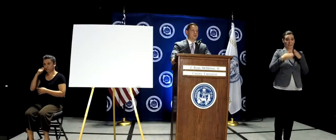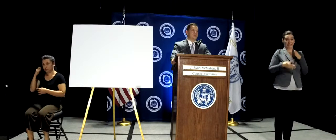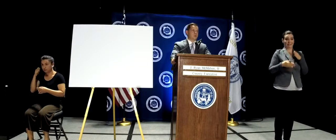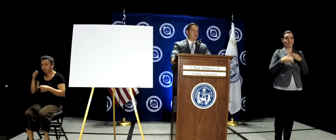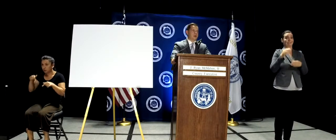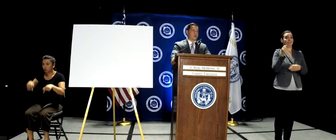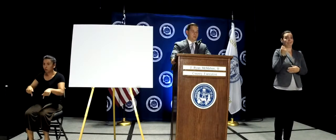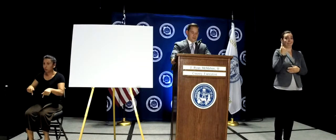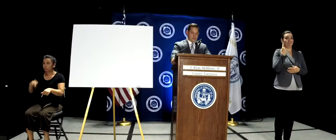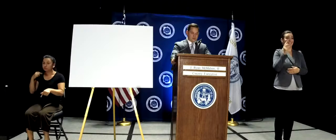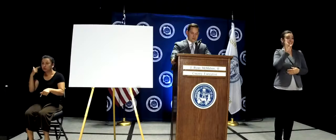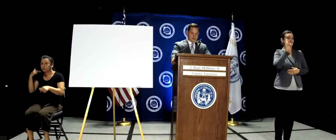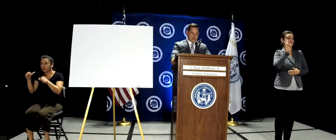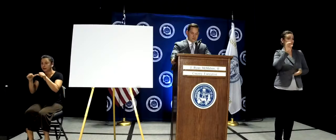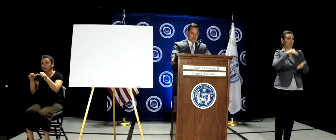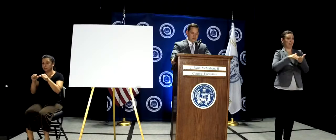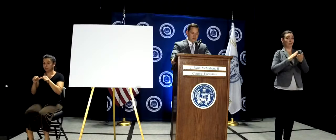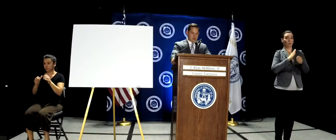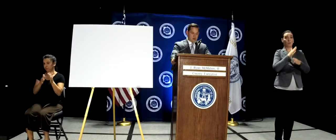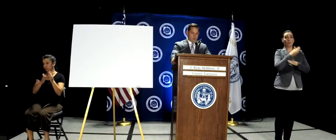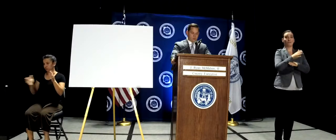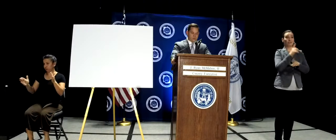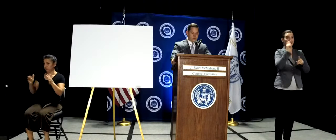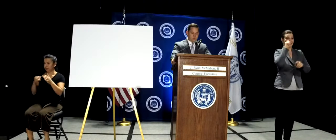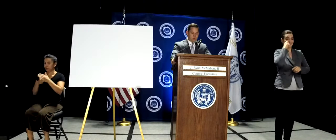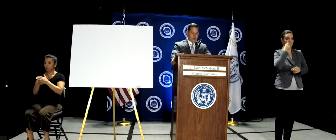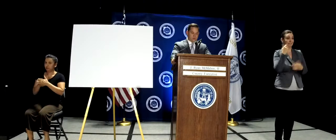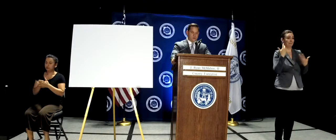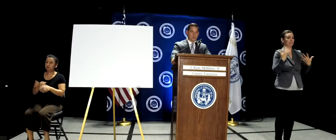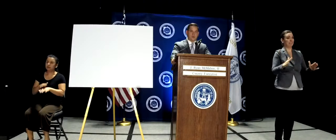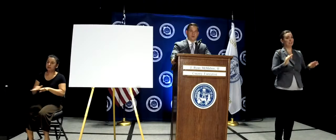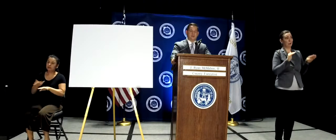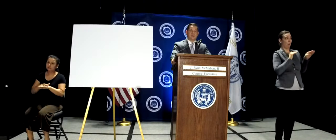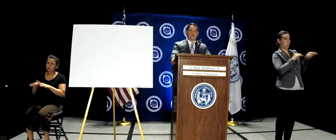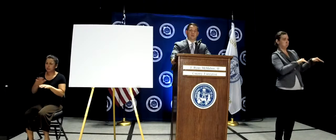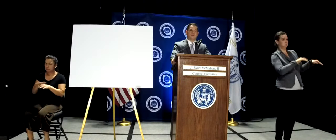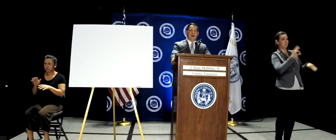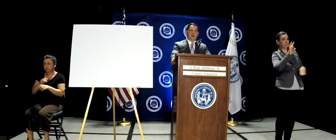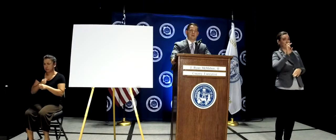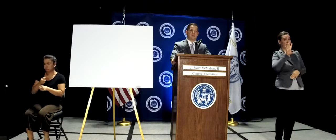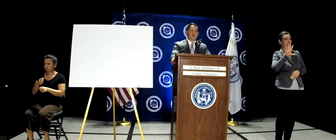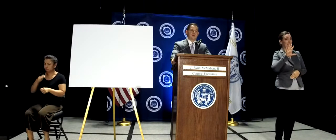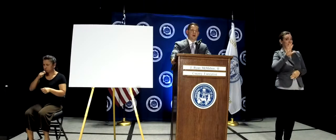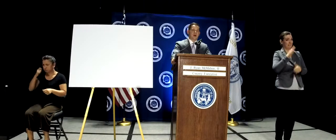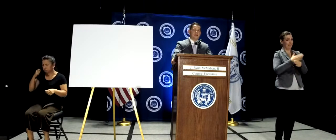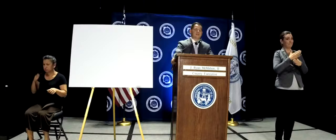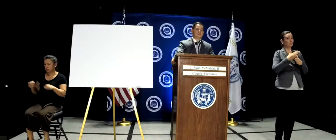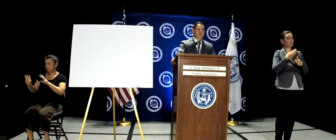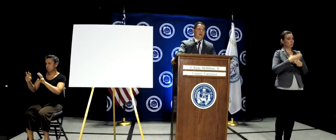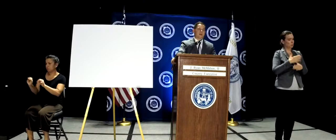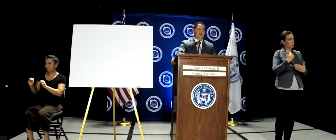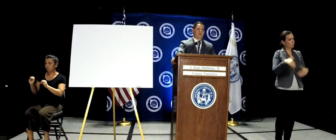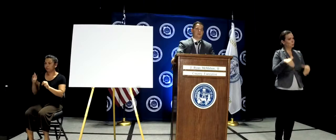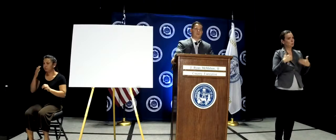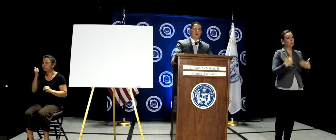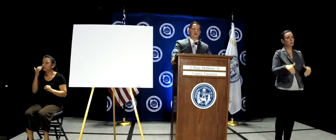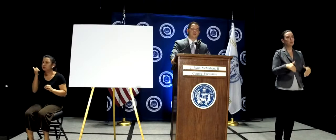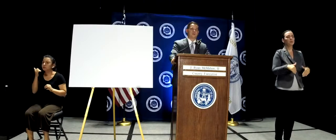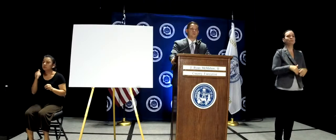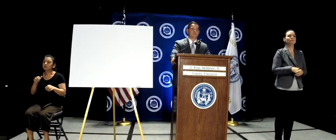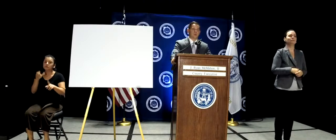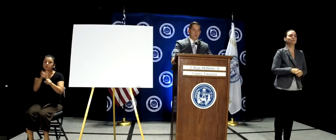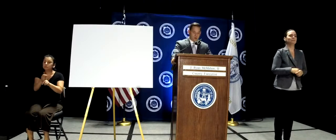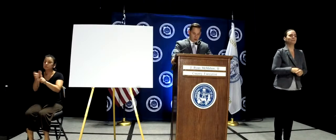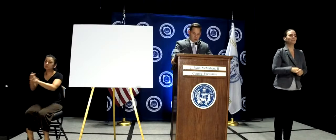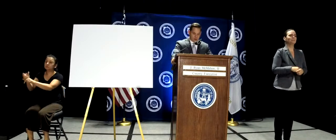busy weekend related to testing, which is important so we can continue to find asymptomatic carriers of the